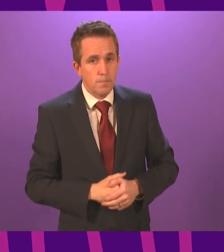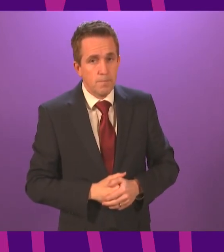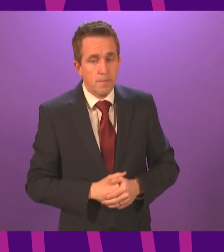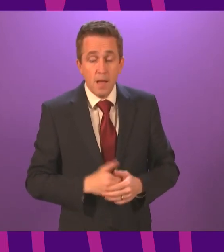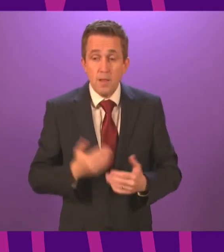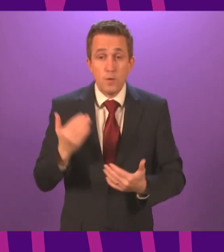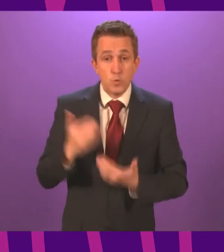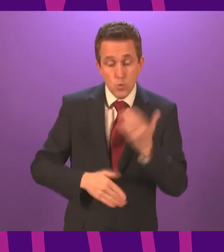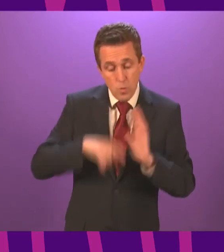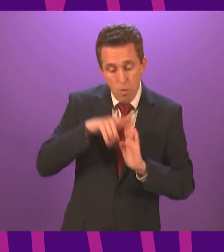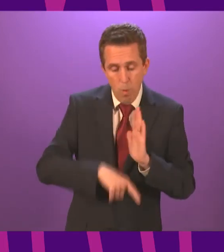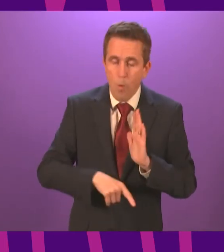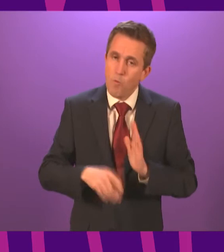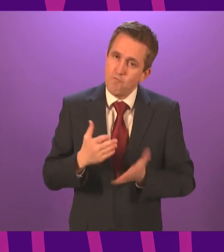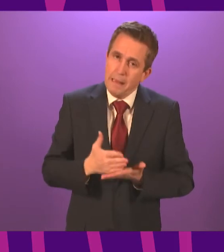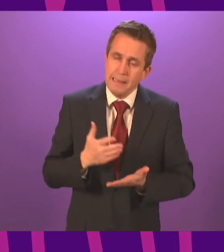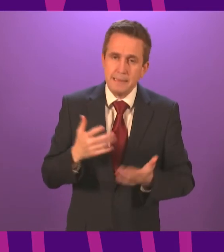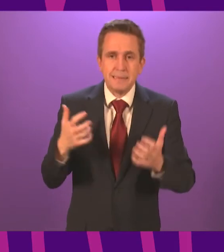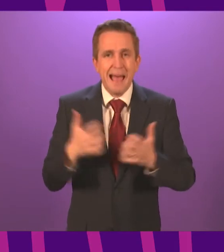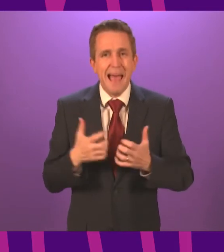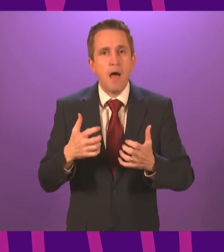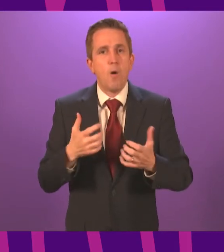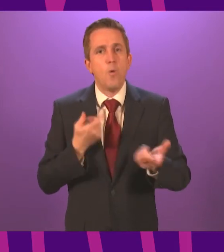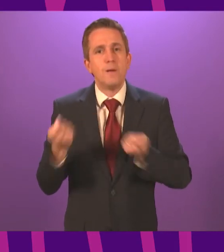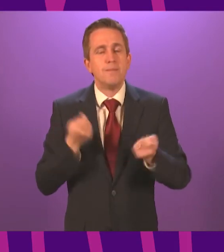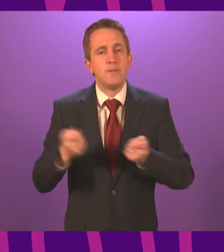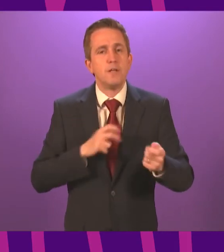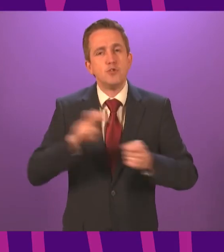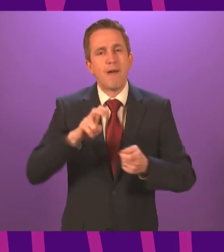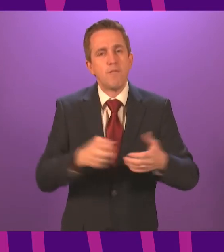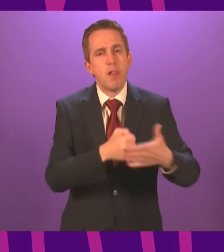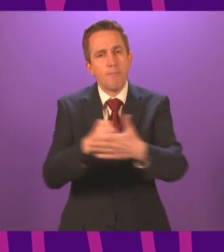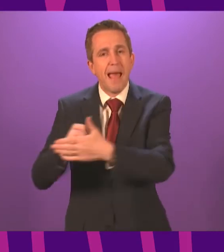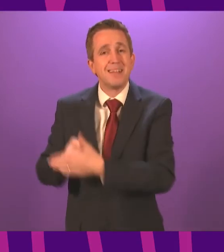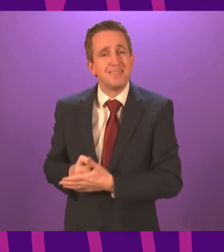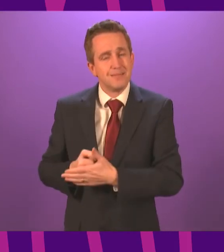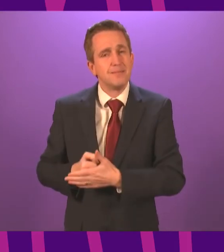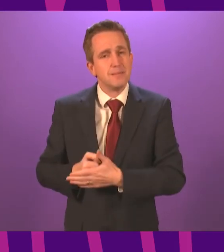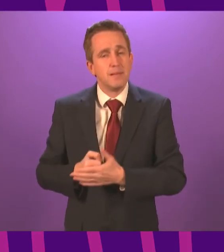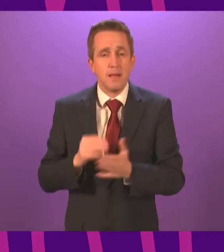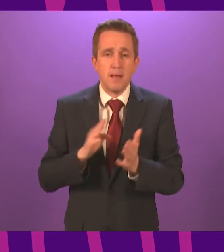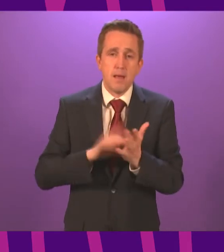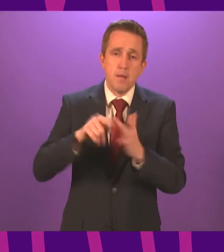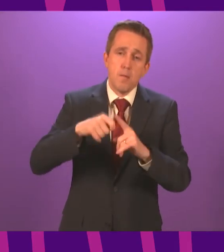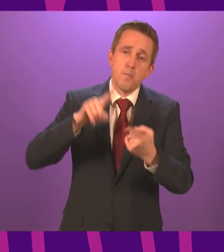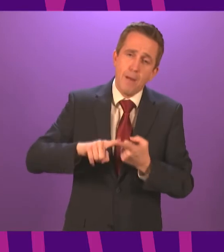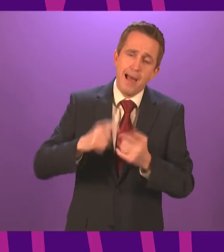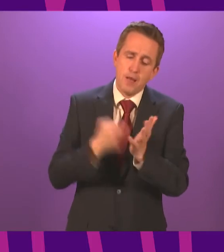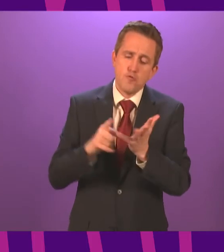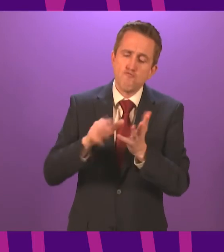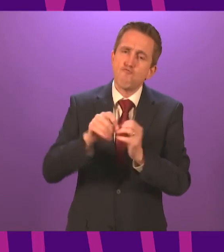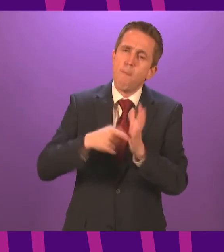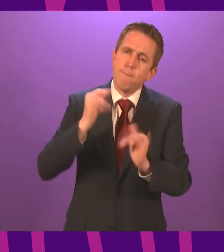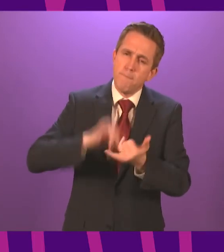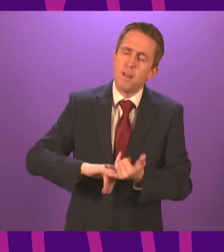these regulations is the legal force around the travel ban. I have some sympathy with my colleague Mike Rumbles, who I thought spoke very well on